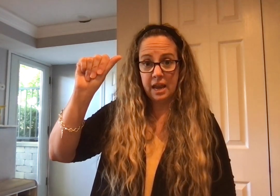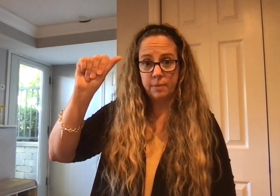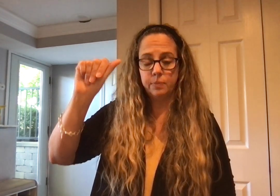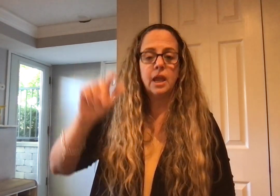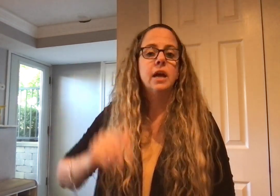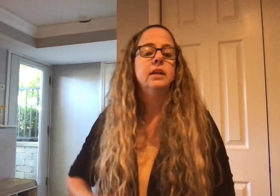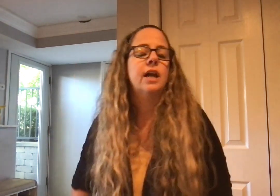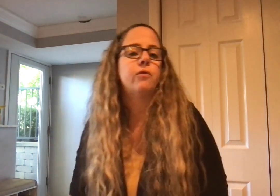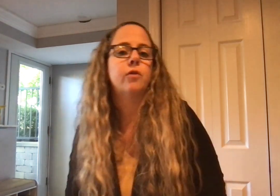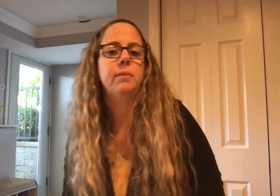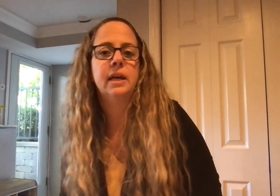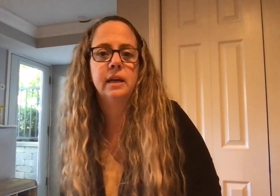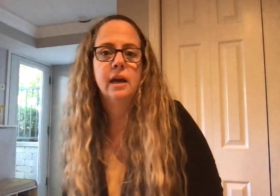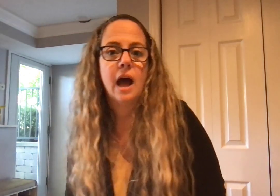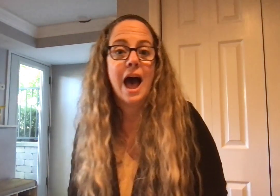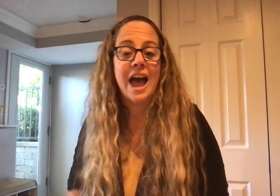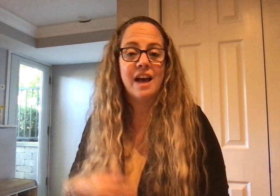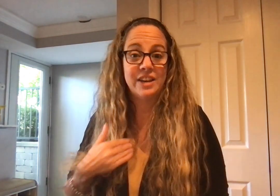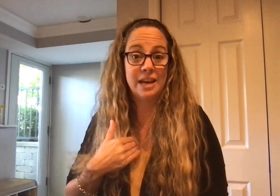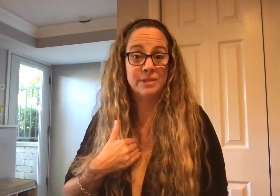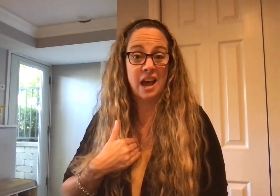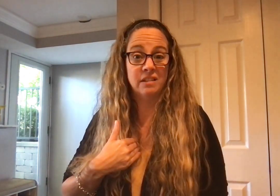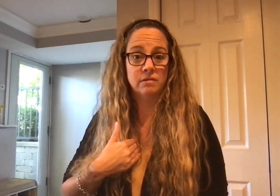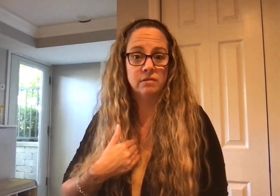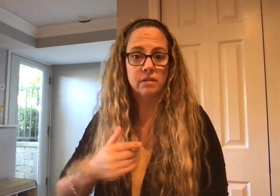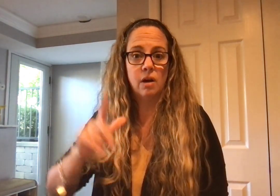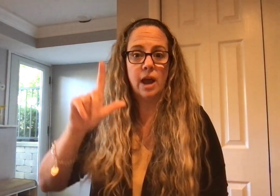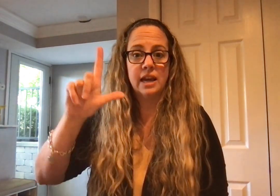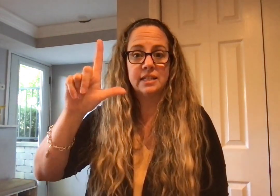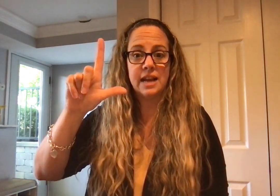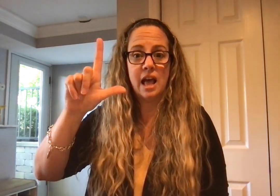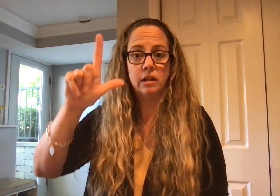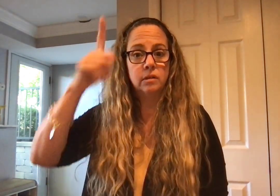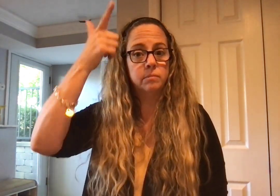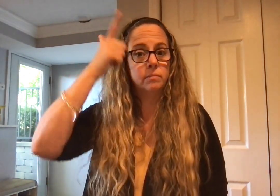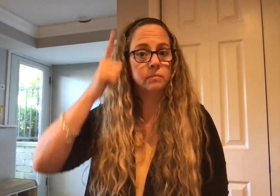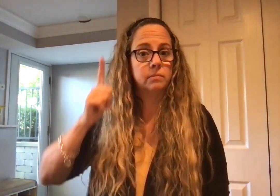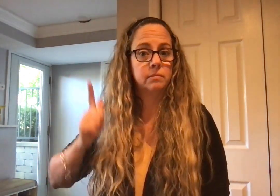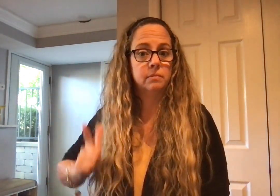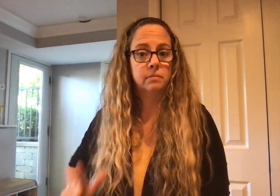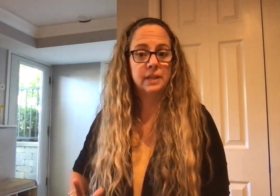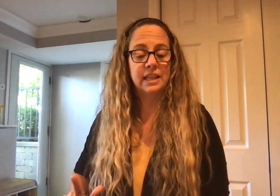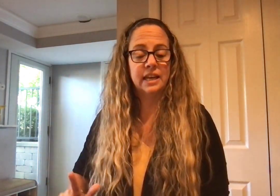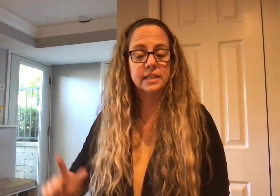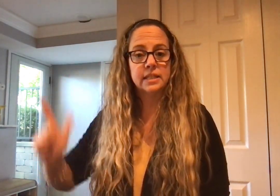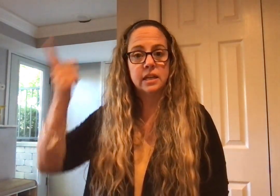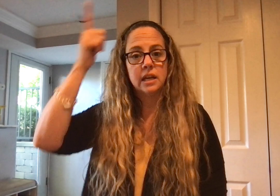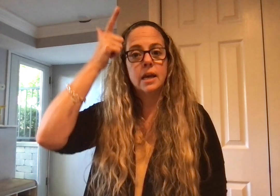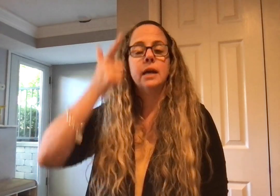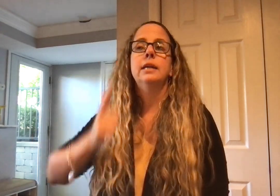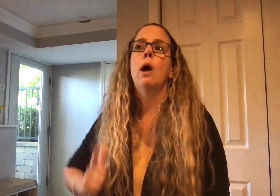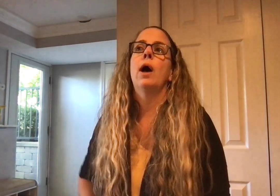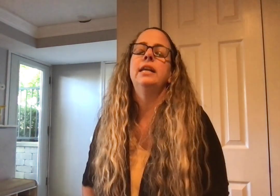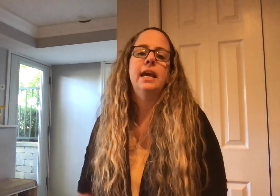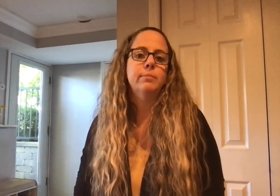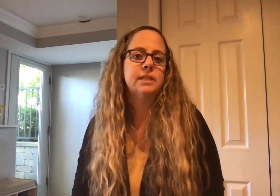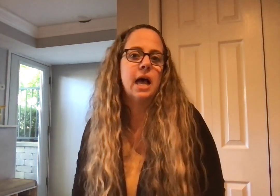okay? Now for me, I have a name sign. Okay? It's an L, like this. Now, a name